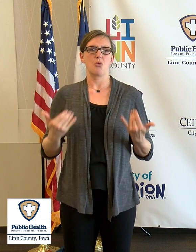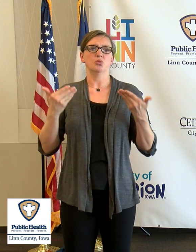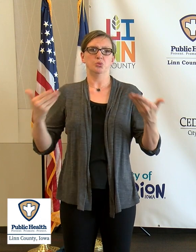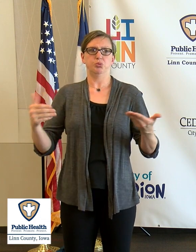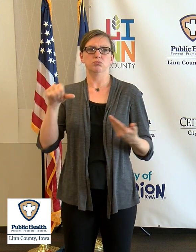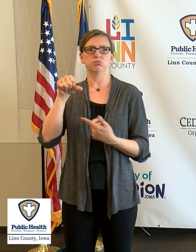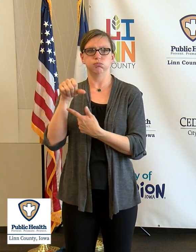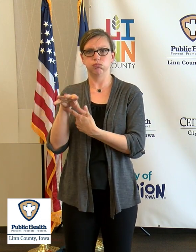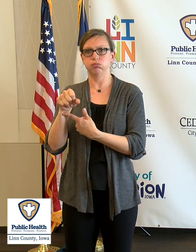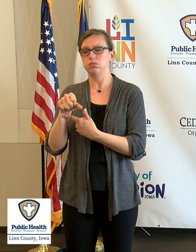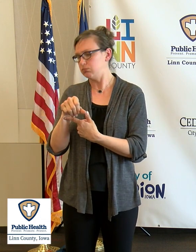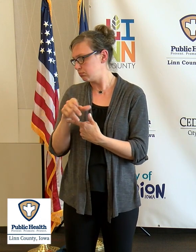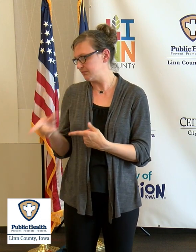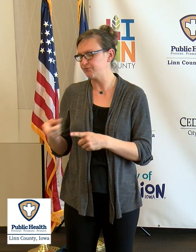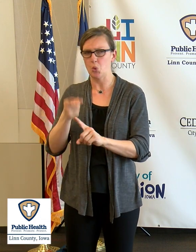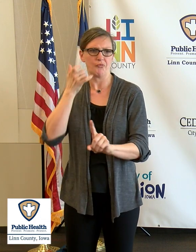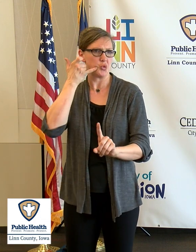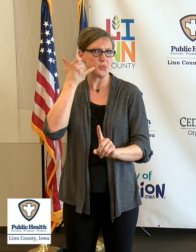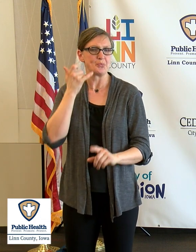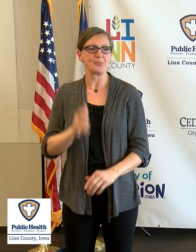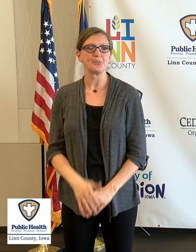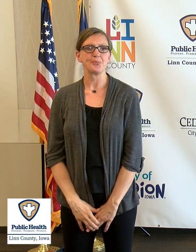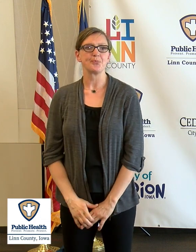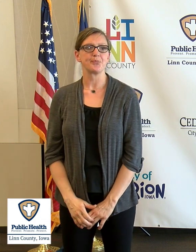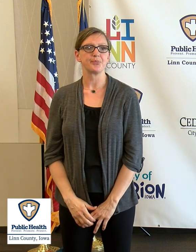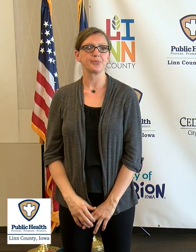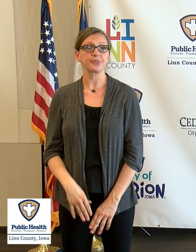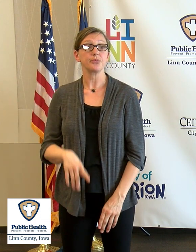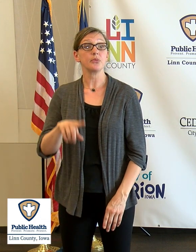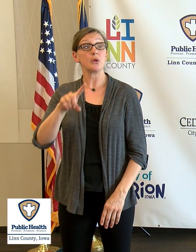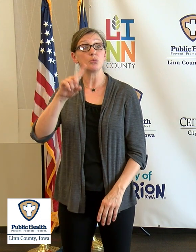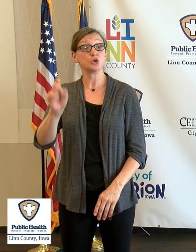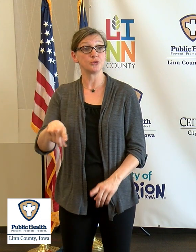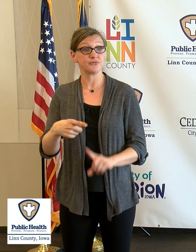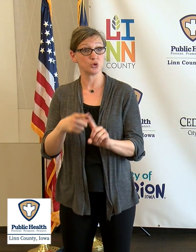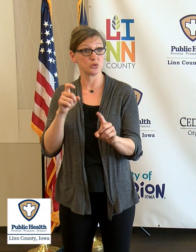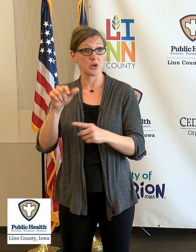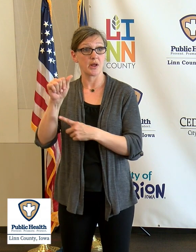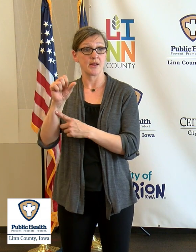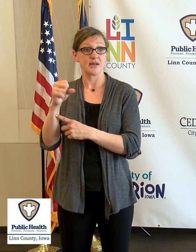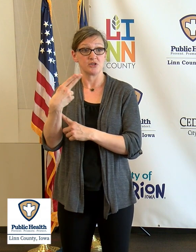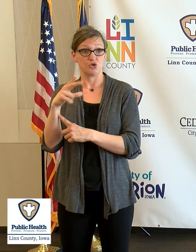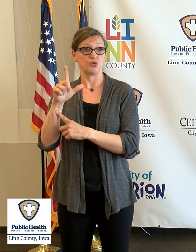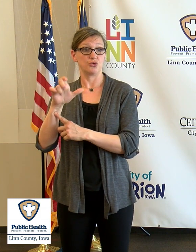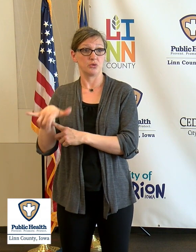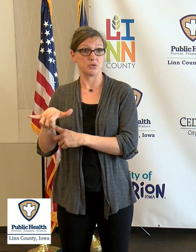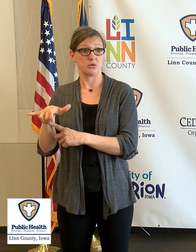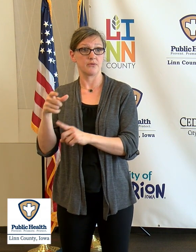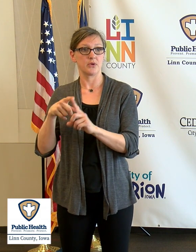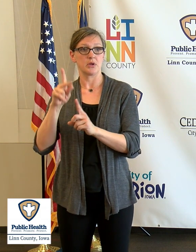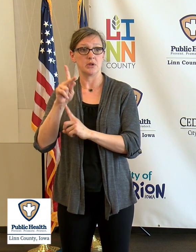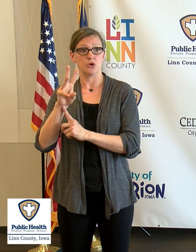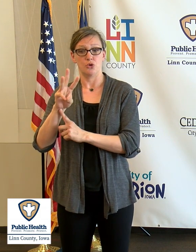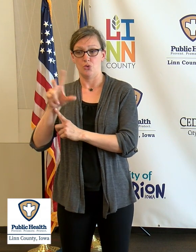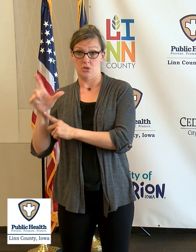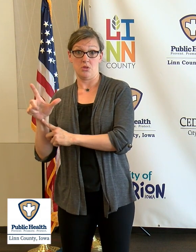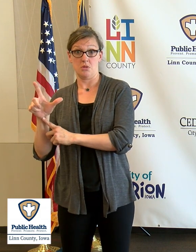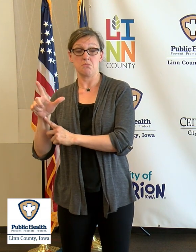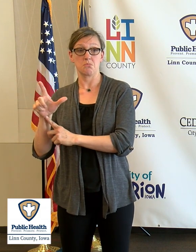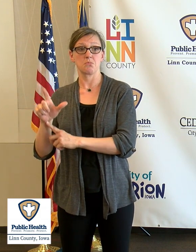the questions on the line. This question is from Ashley Neighbor at KWWL. Her question